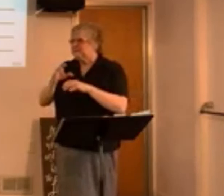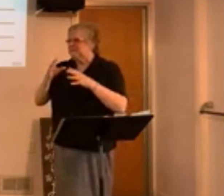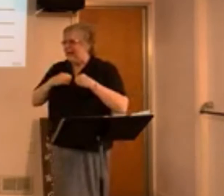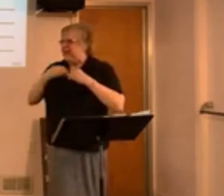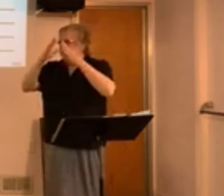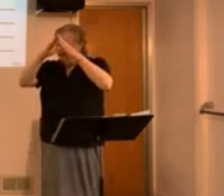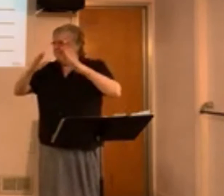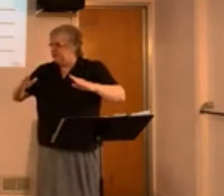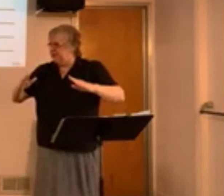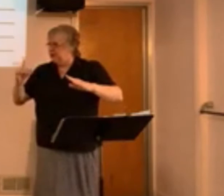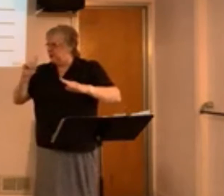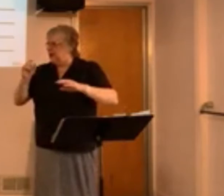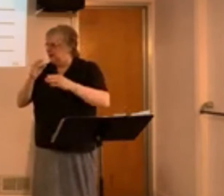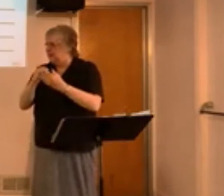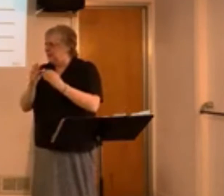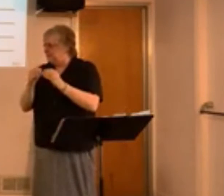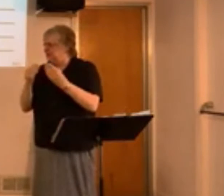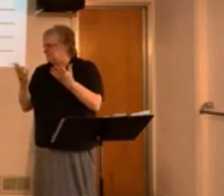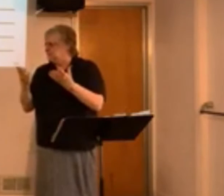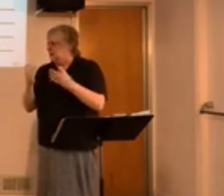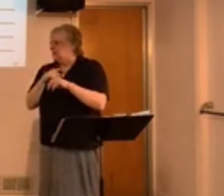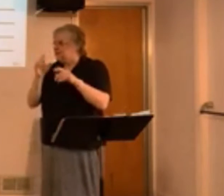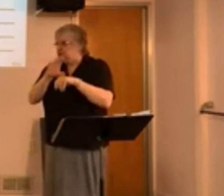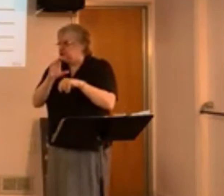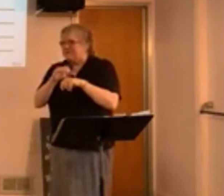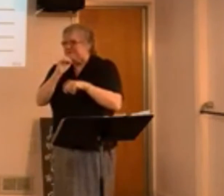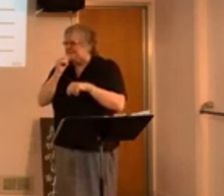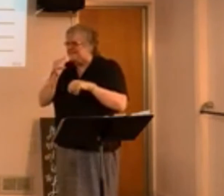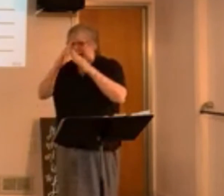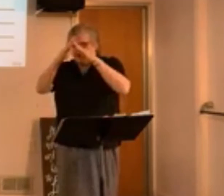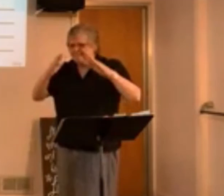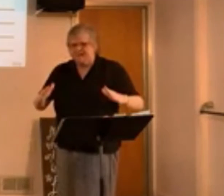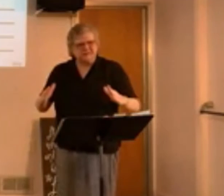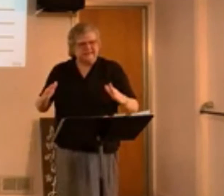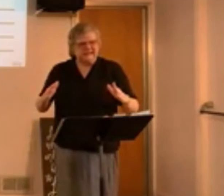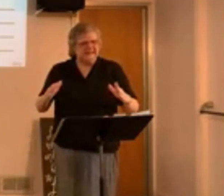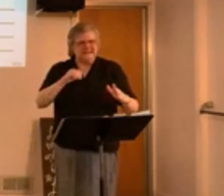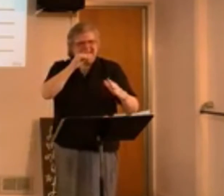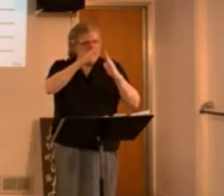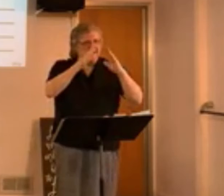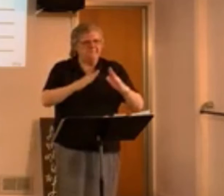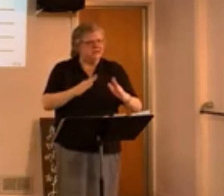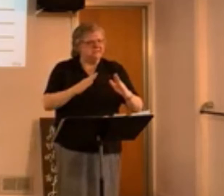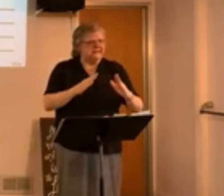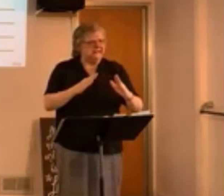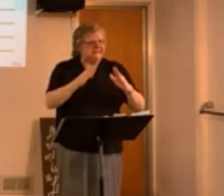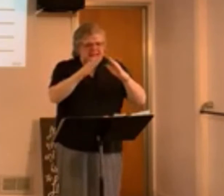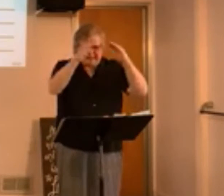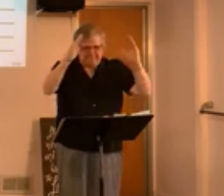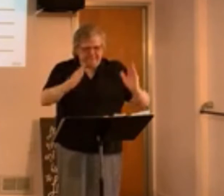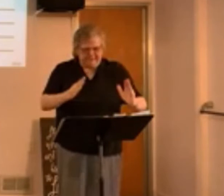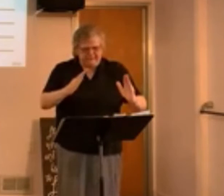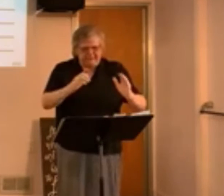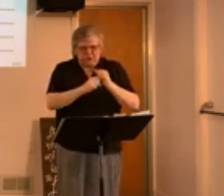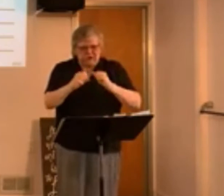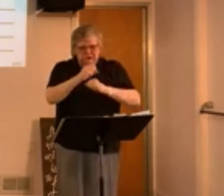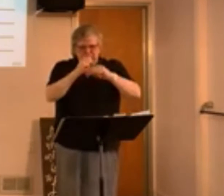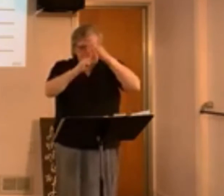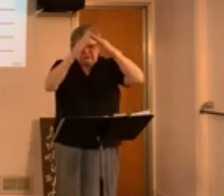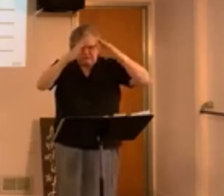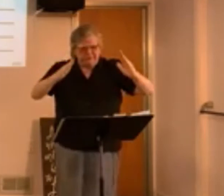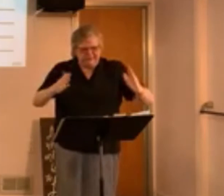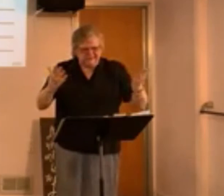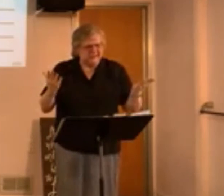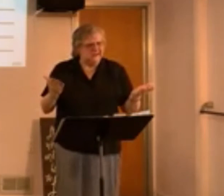of building where they meet. But the church is not just the building. Amen? Yep.